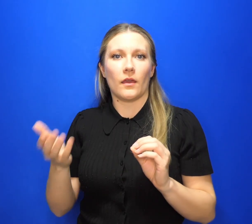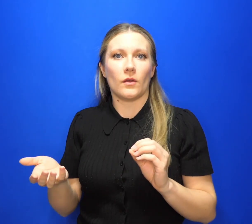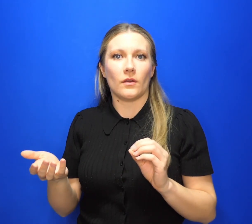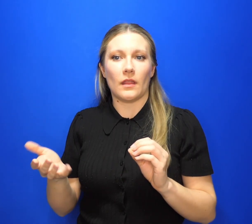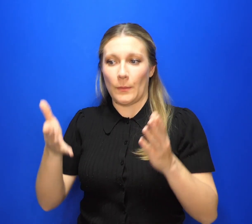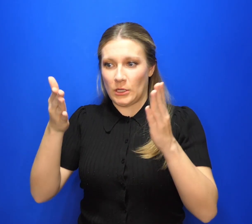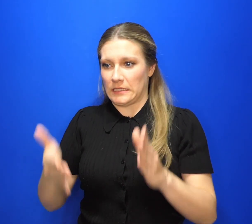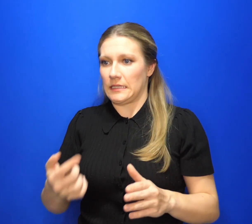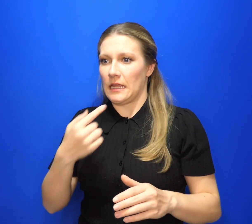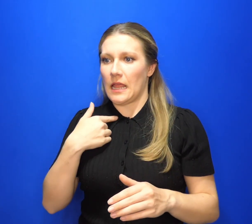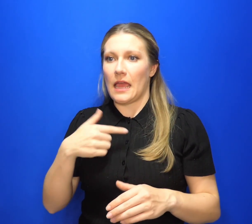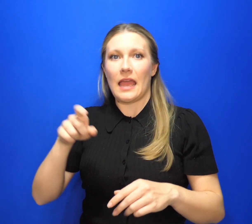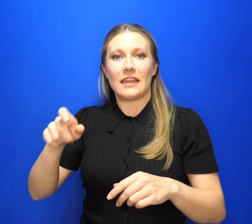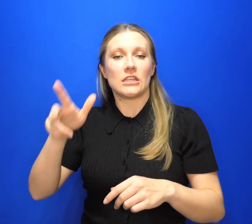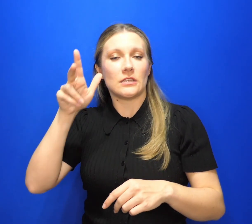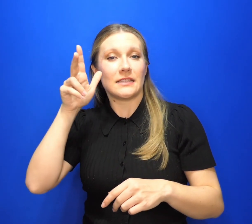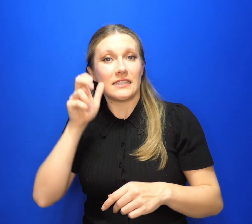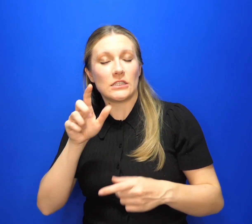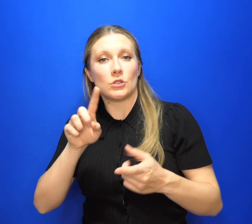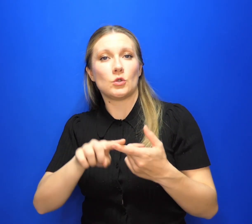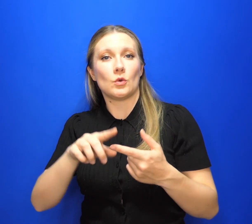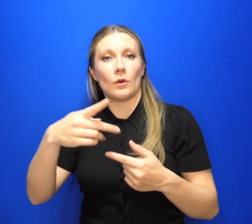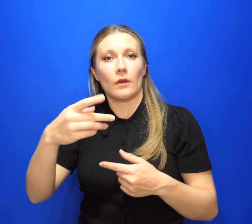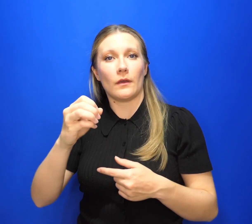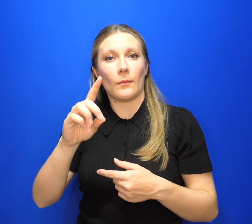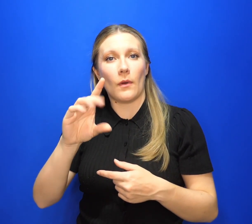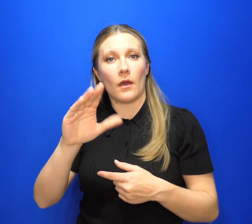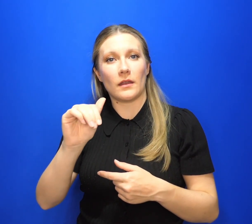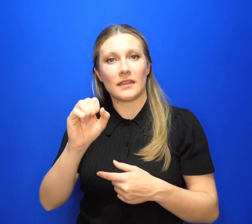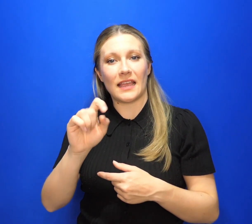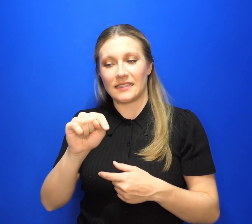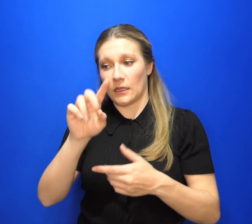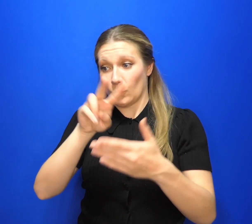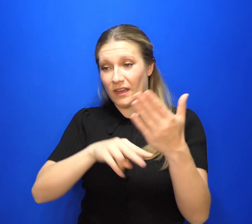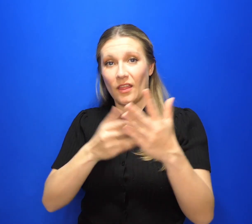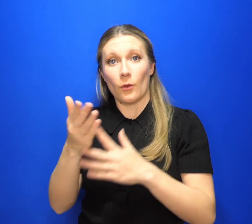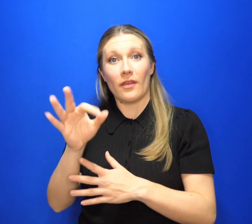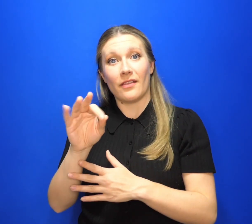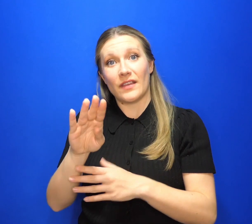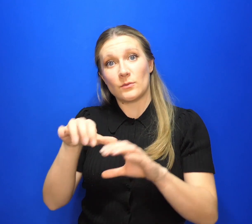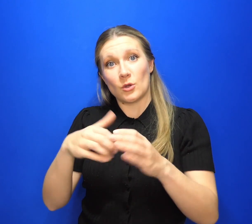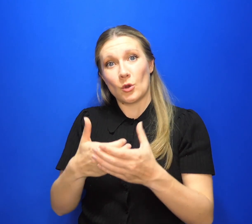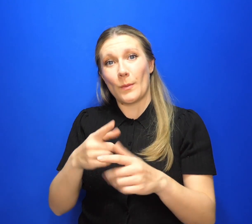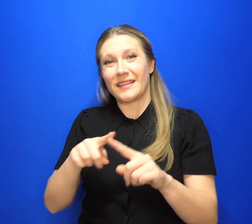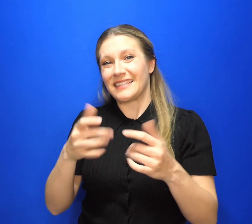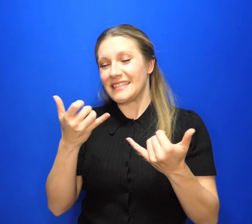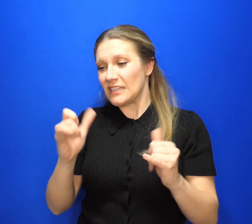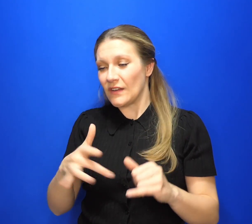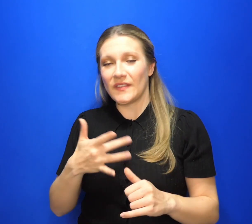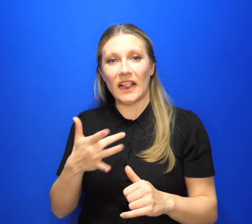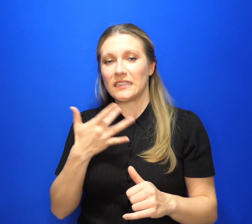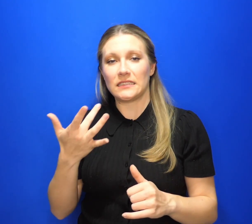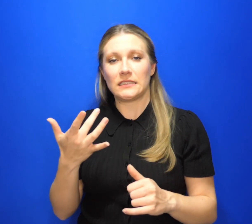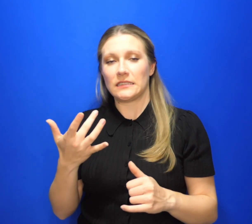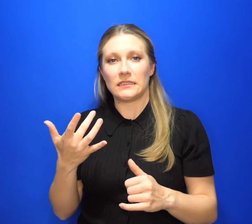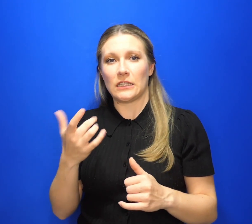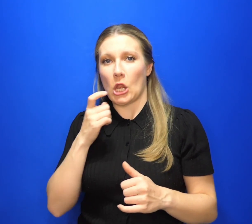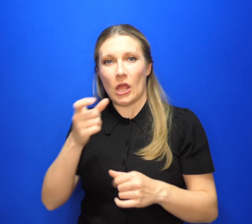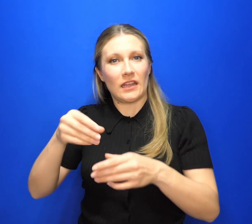actually said, I had to start listening to the podcast and reading posts in the Facebook group, but that they still feel out of control. Yes. Please do